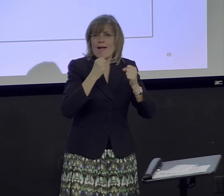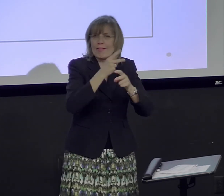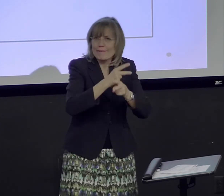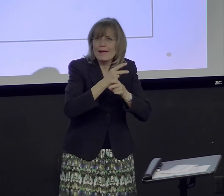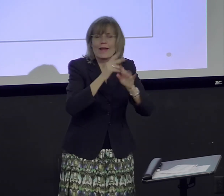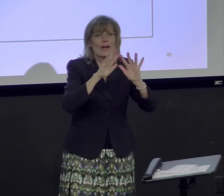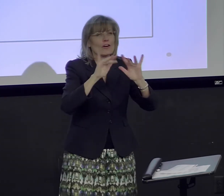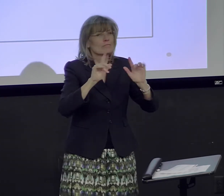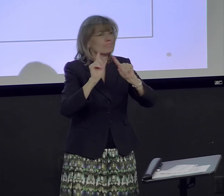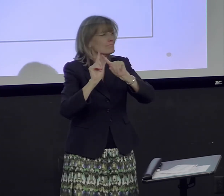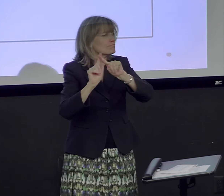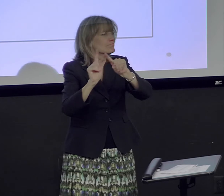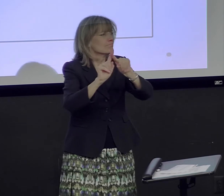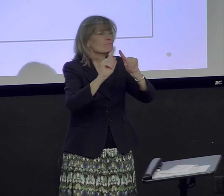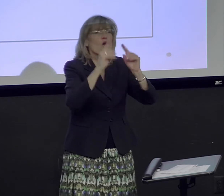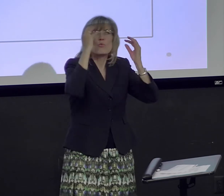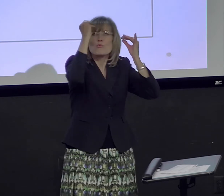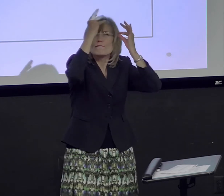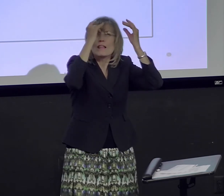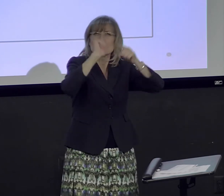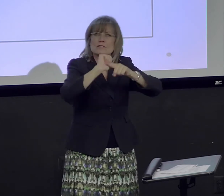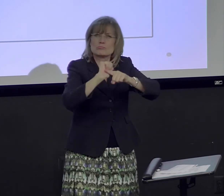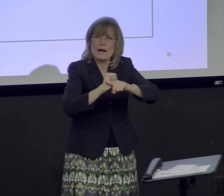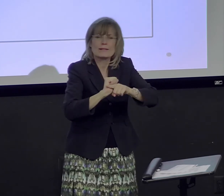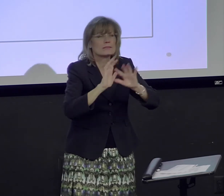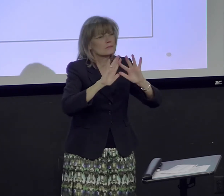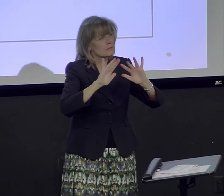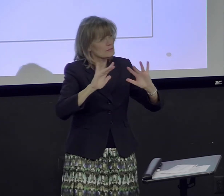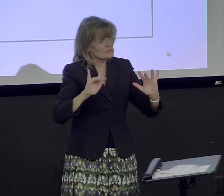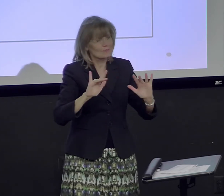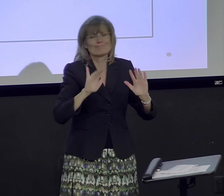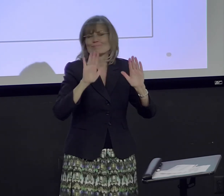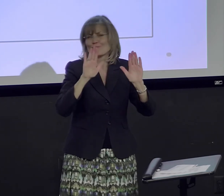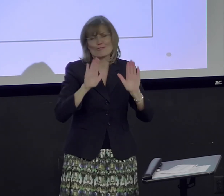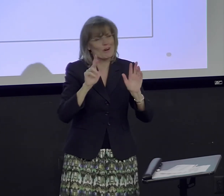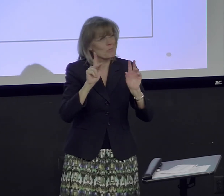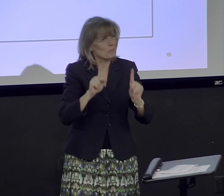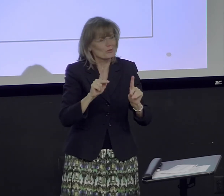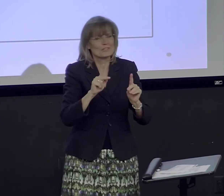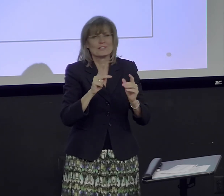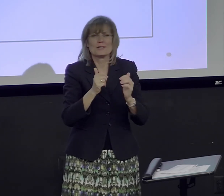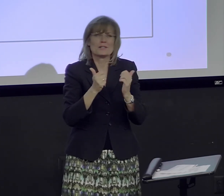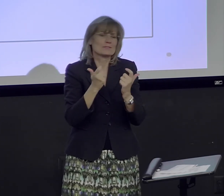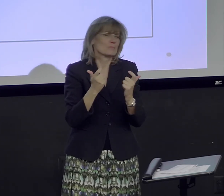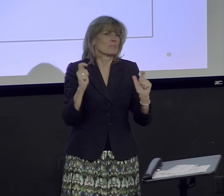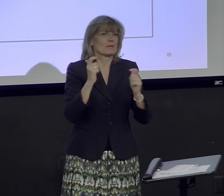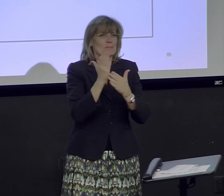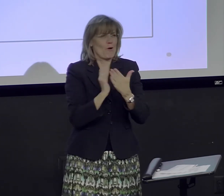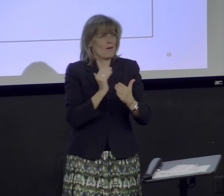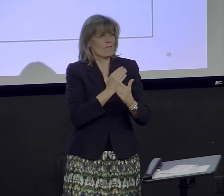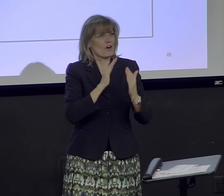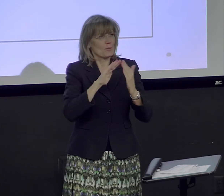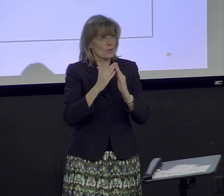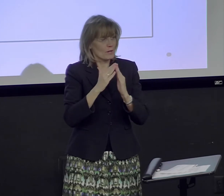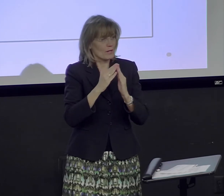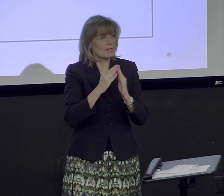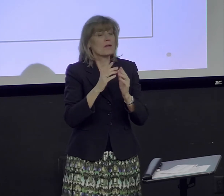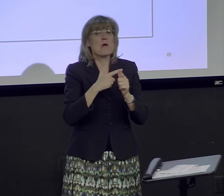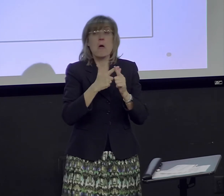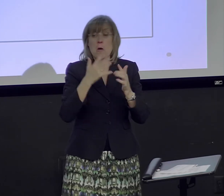She has been a mentor and provided workshops, and that's led to further contemplation about international sign,